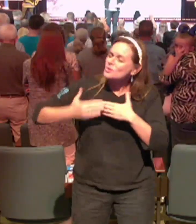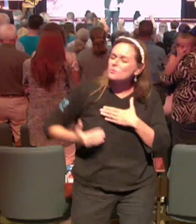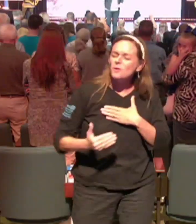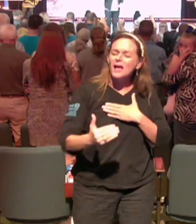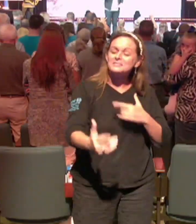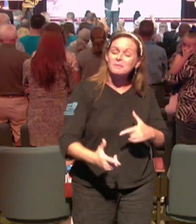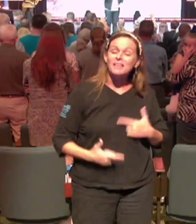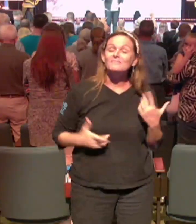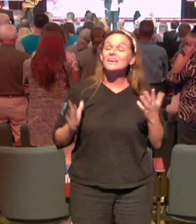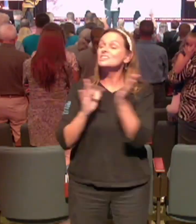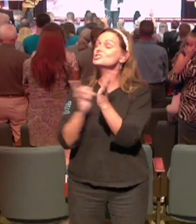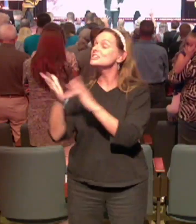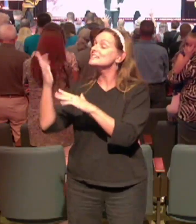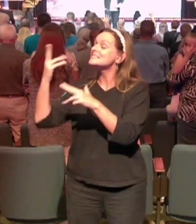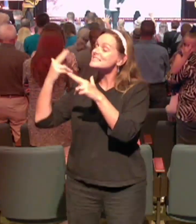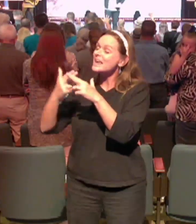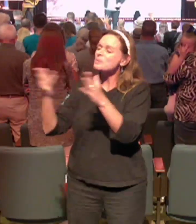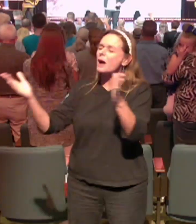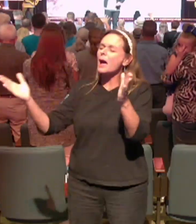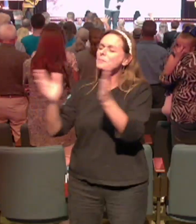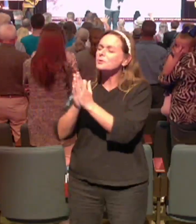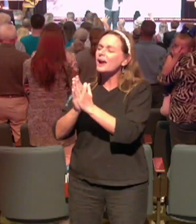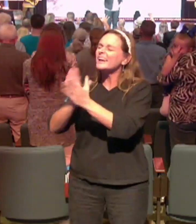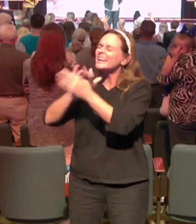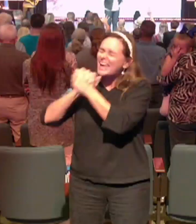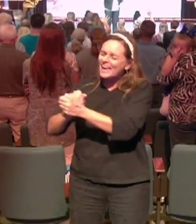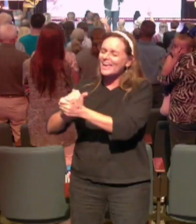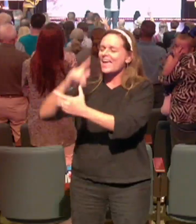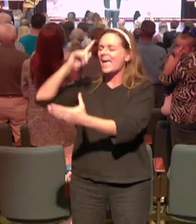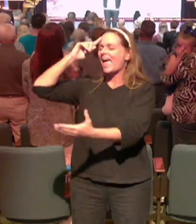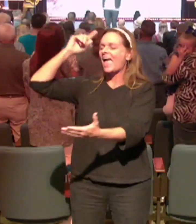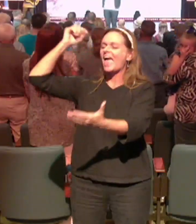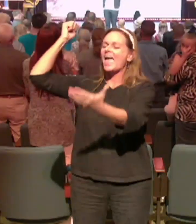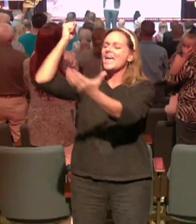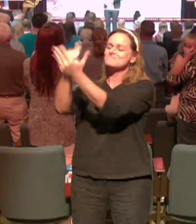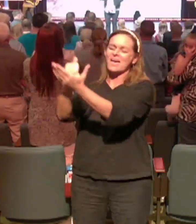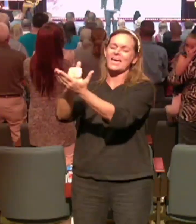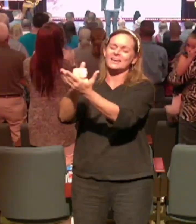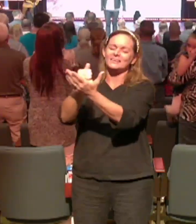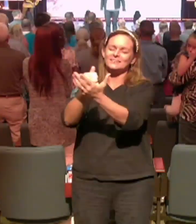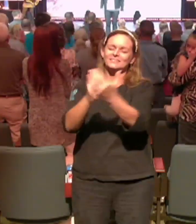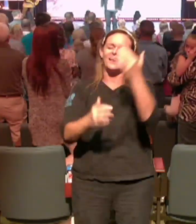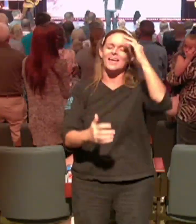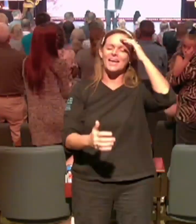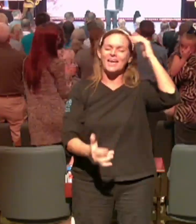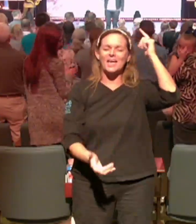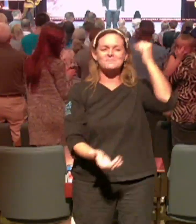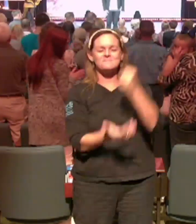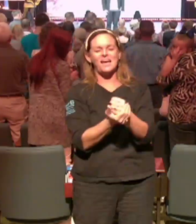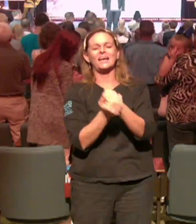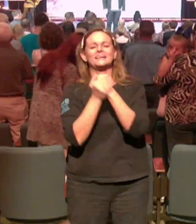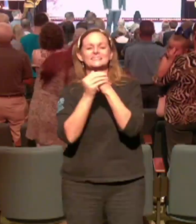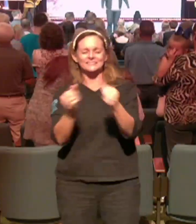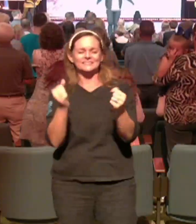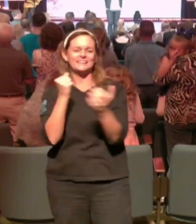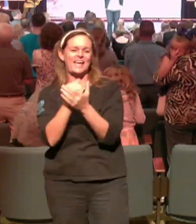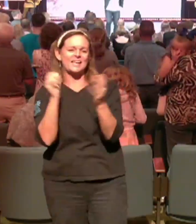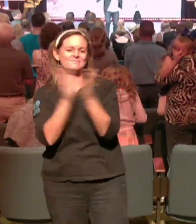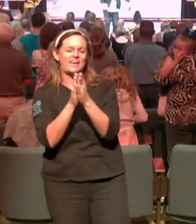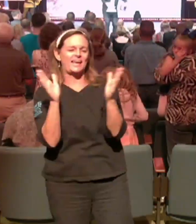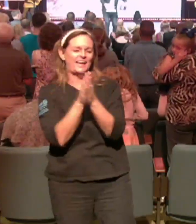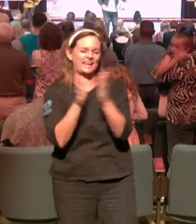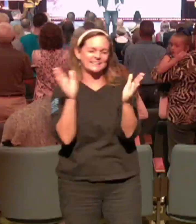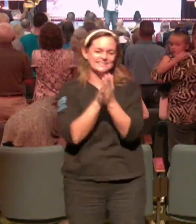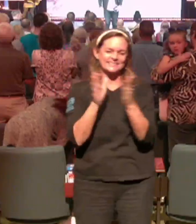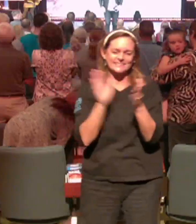In Jesus' name I pray, amen. Come on, church, let's thank God for these that made this decision. Okay, team, you